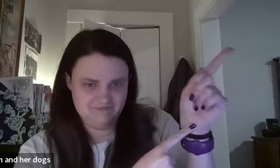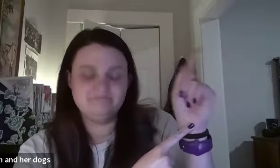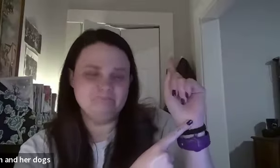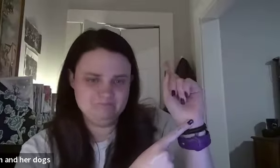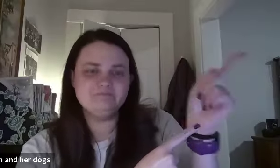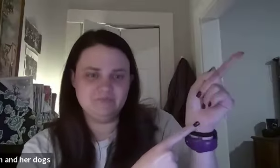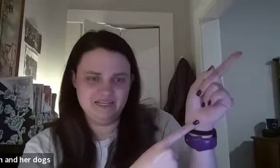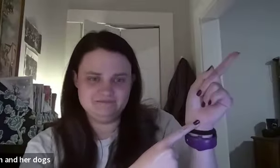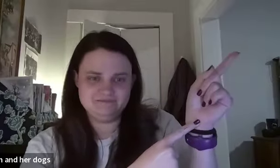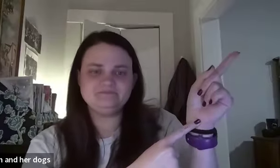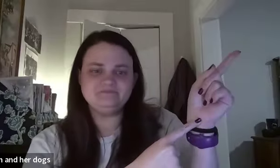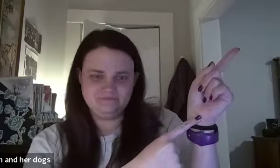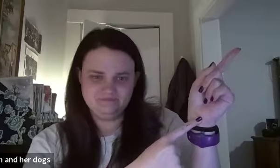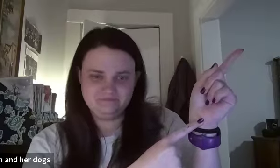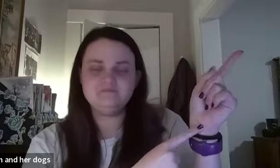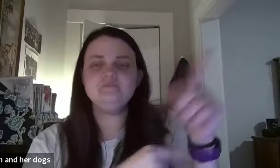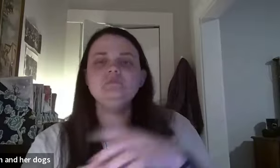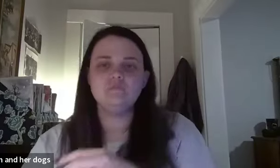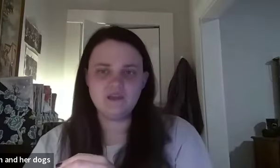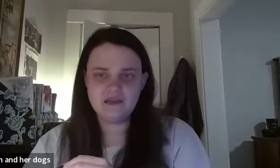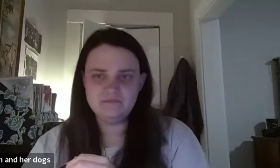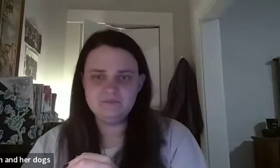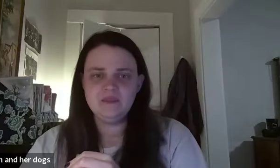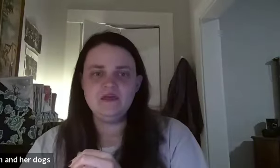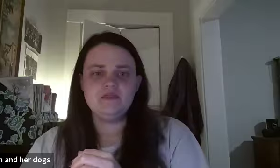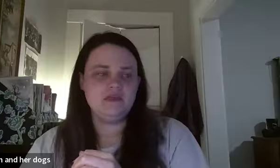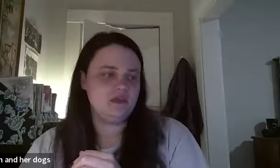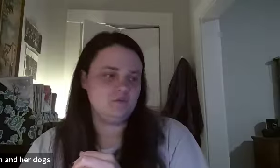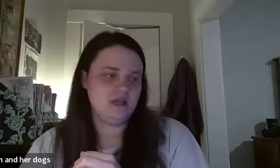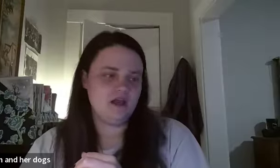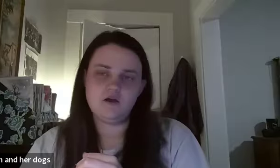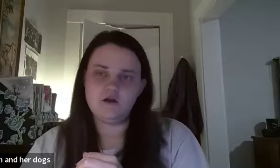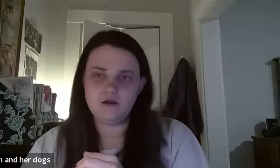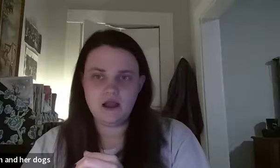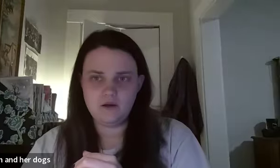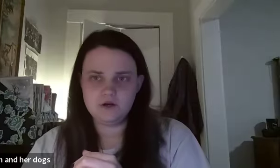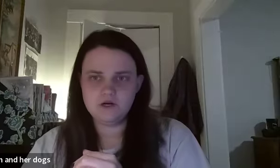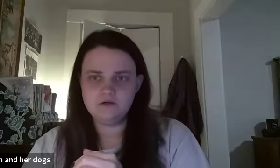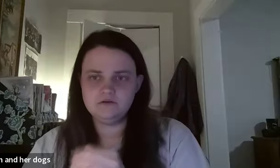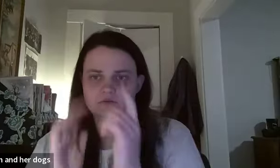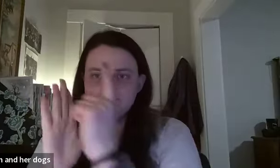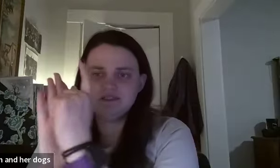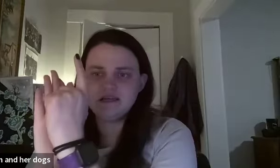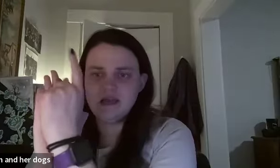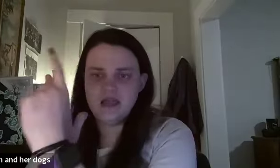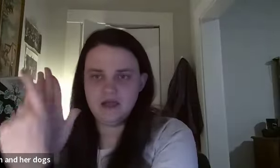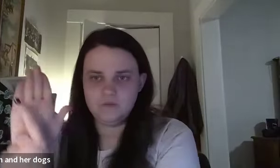minute, minute. Okay. Then we had our hour, which was